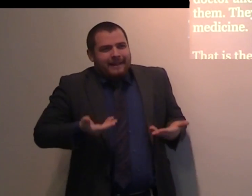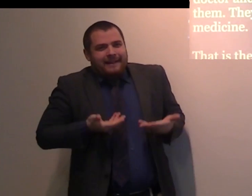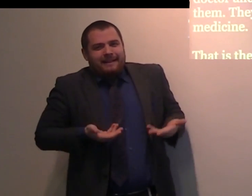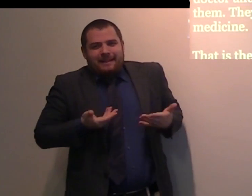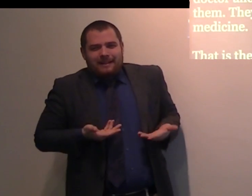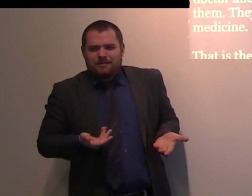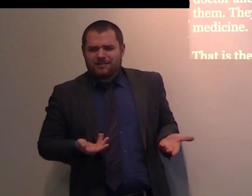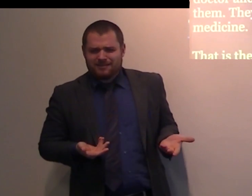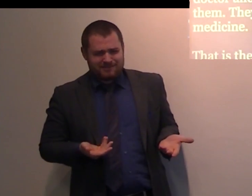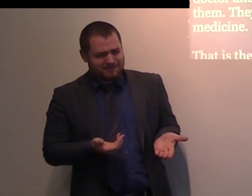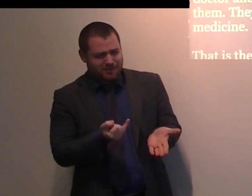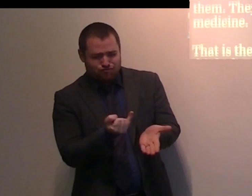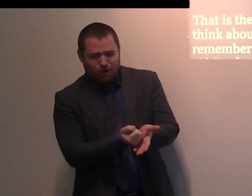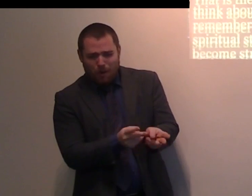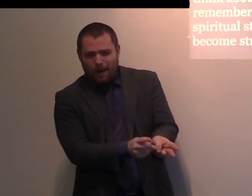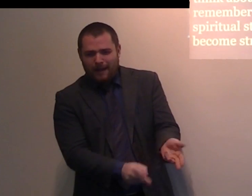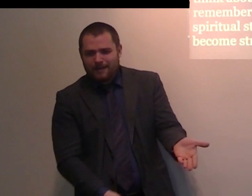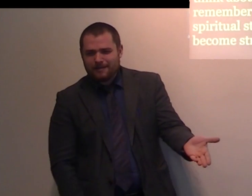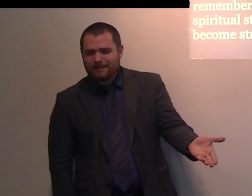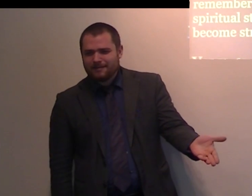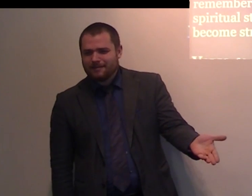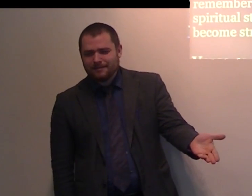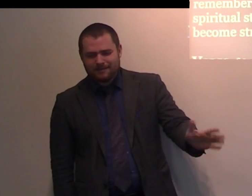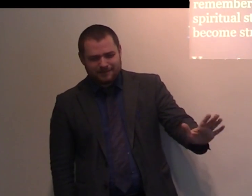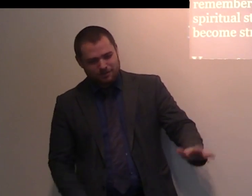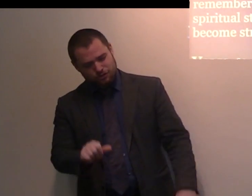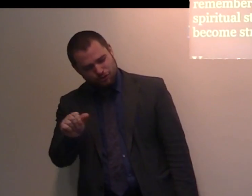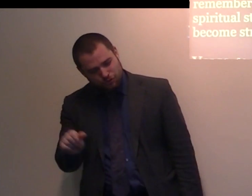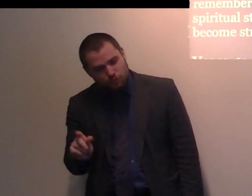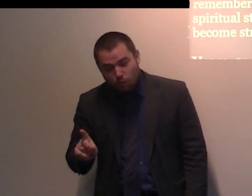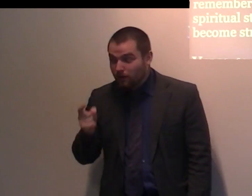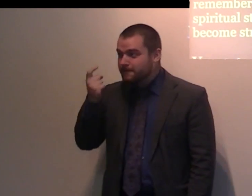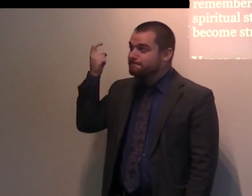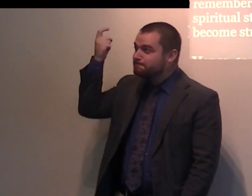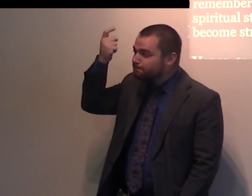That is the wrong way. They should think about Jesus.